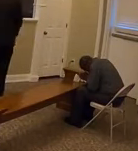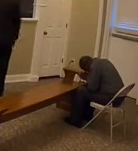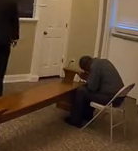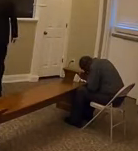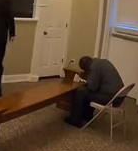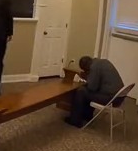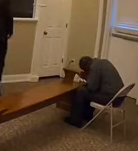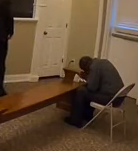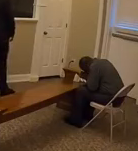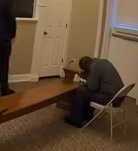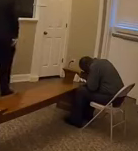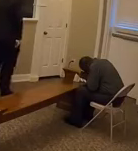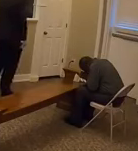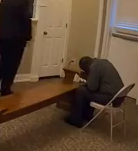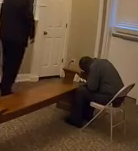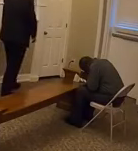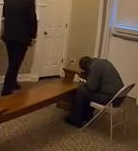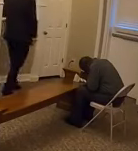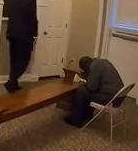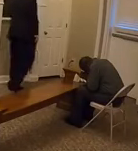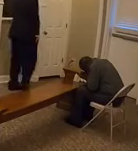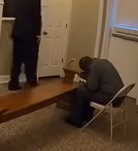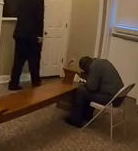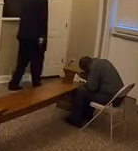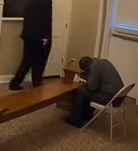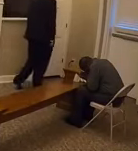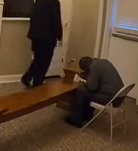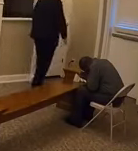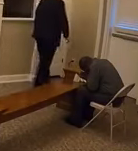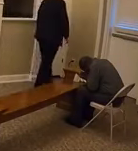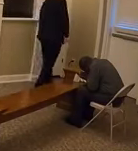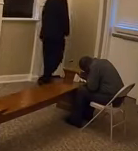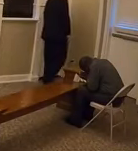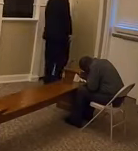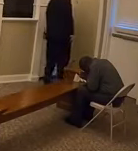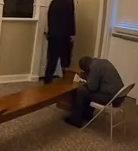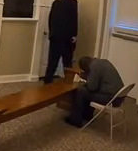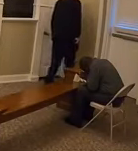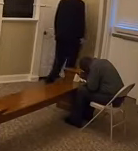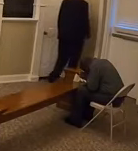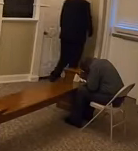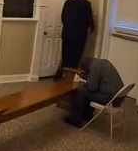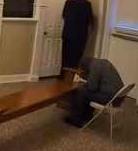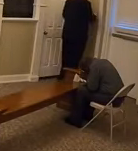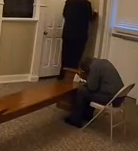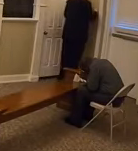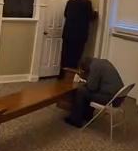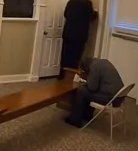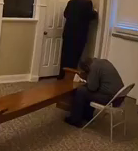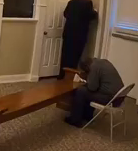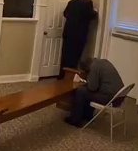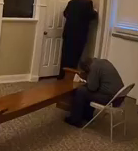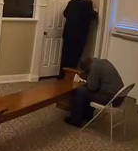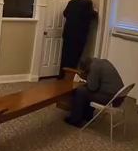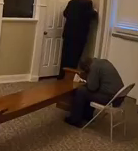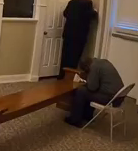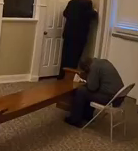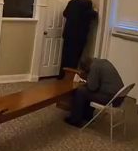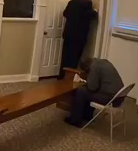All the way till Mephibosheth took his last breath. Even when King David had already passed off the